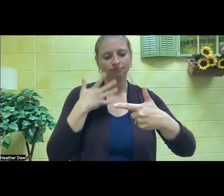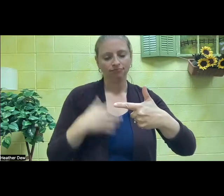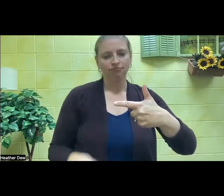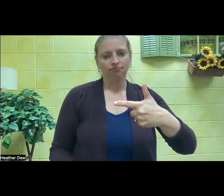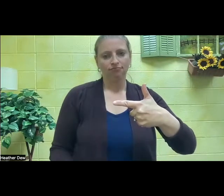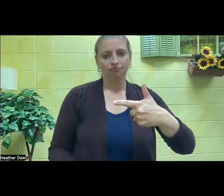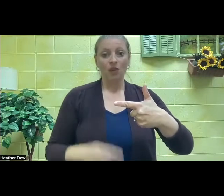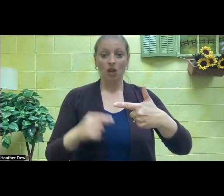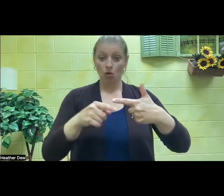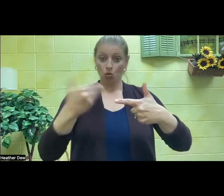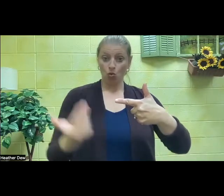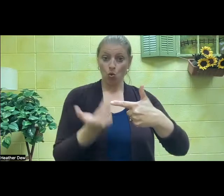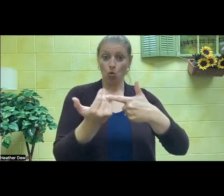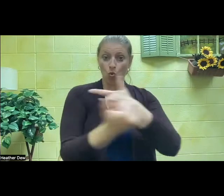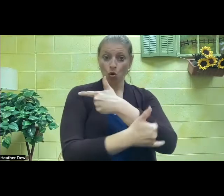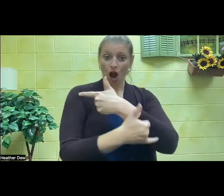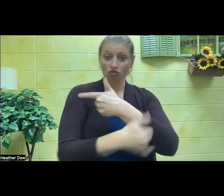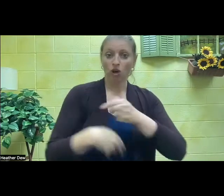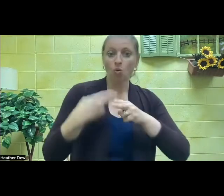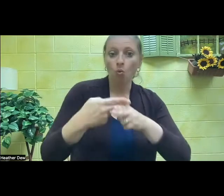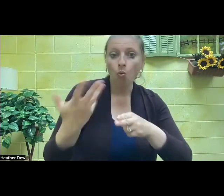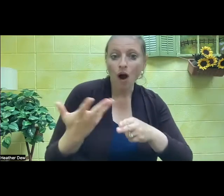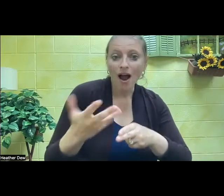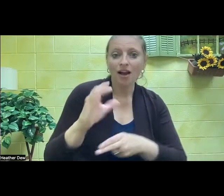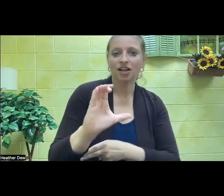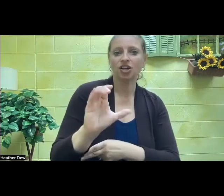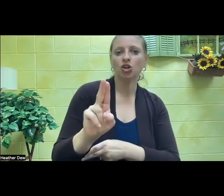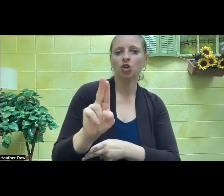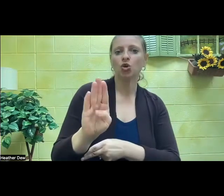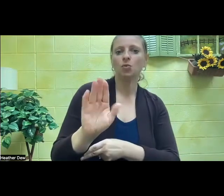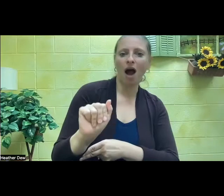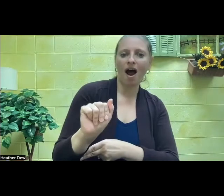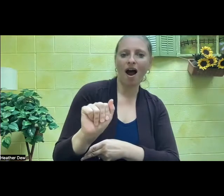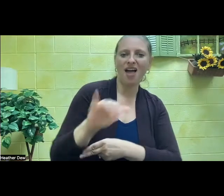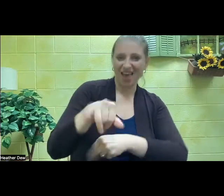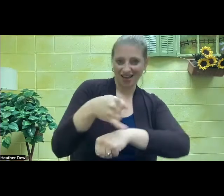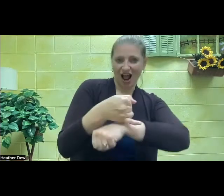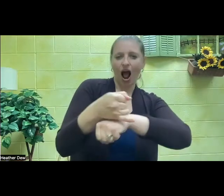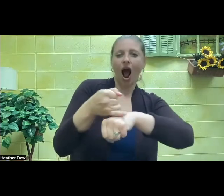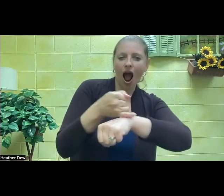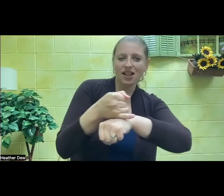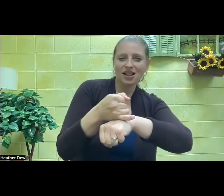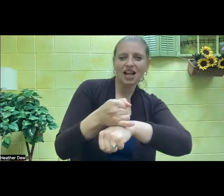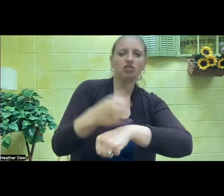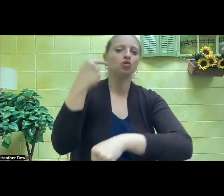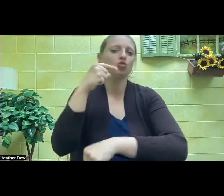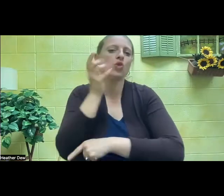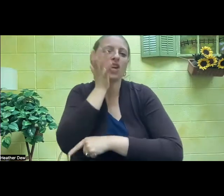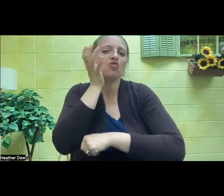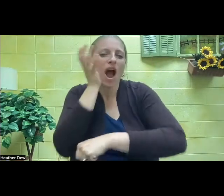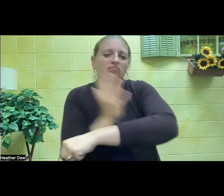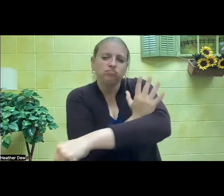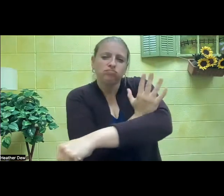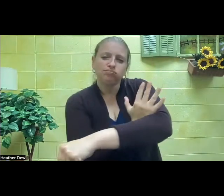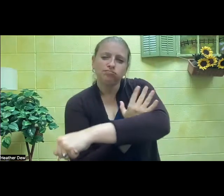The new place was called Cuba. It was green and surrounded by sea. In Cuba, Pedro and Papan didn't